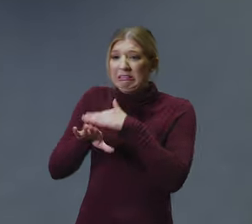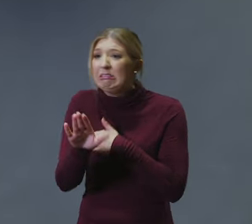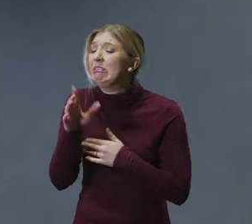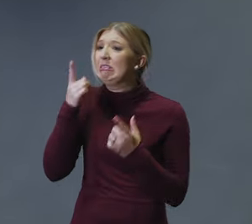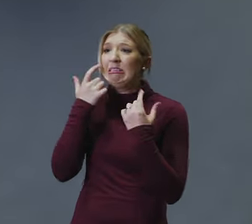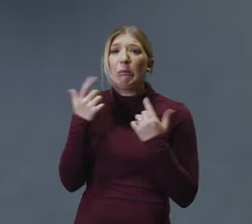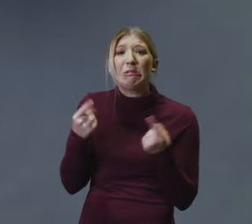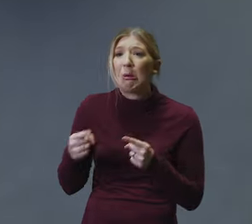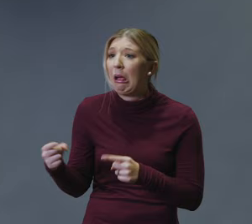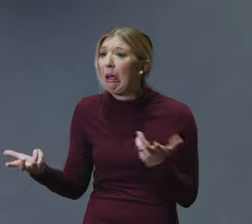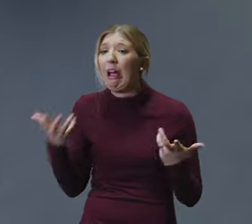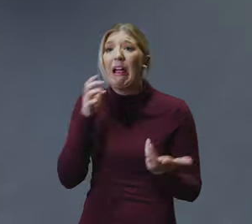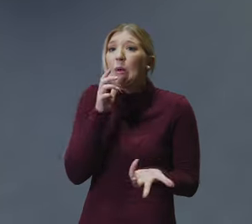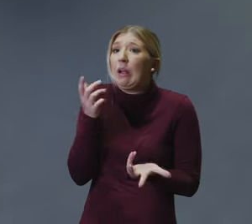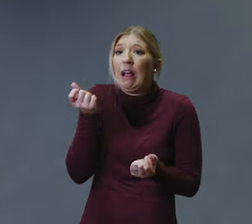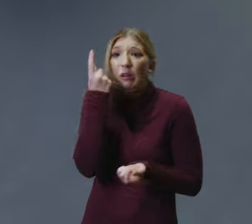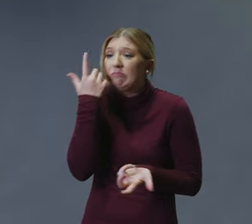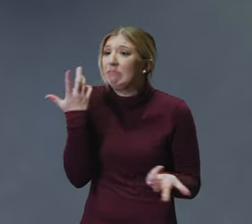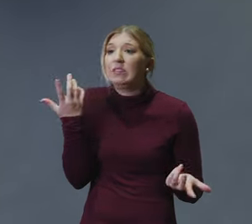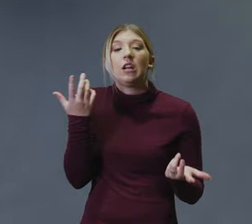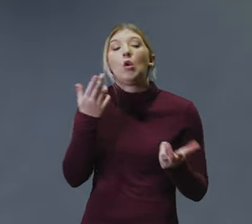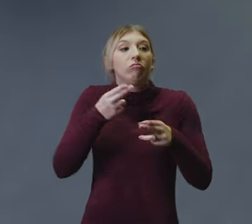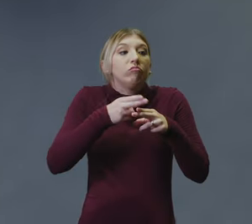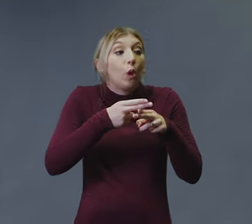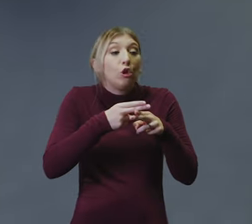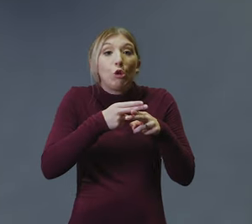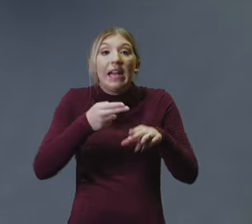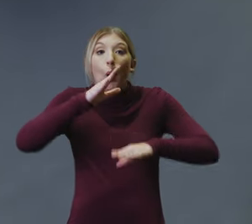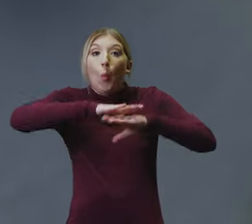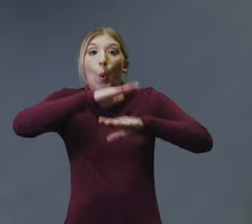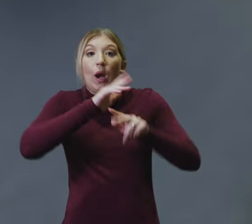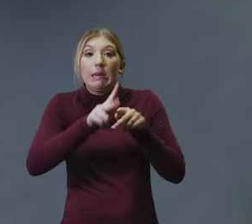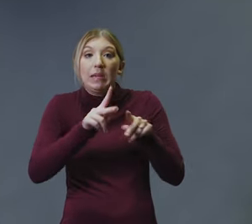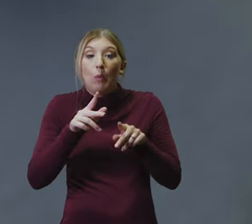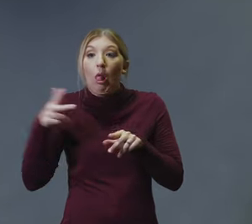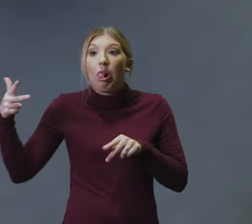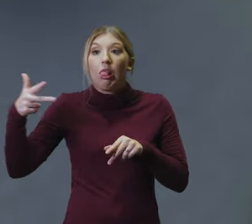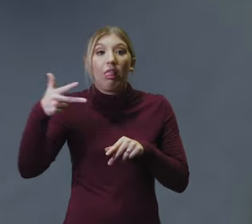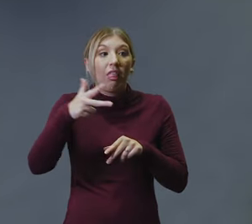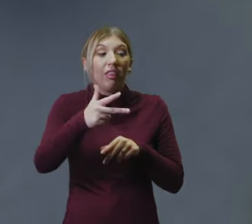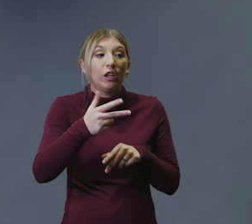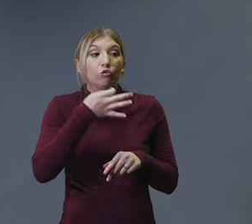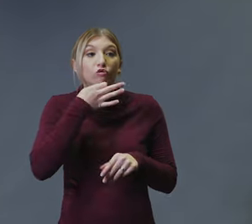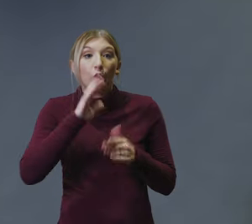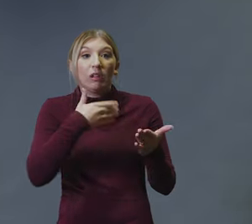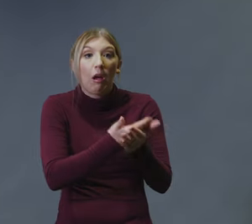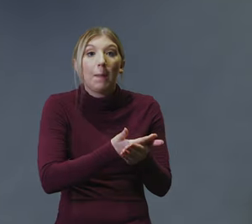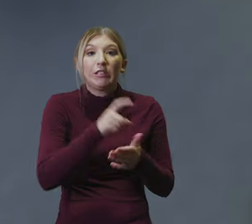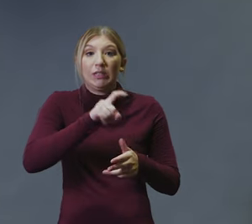world is going on. And she told me, she was like, well, the trains are just letting people know that they're coming and so that they need to be